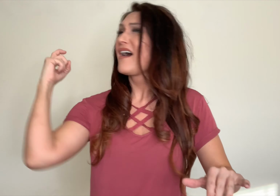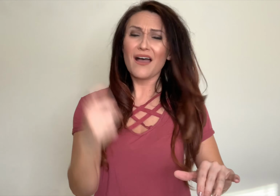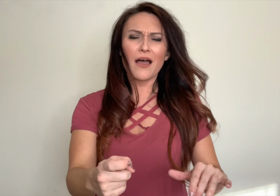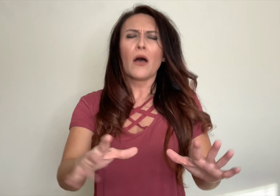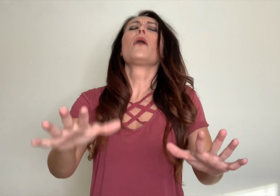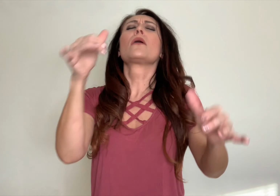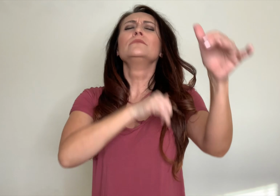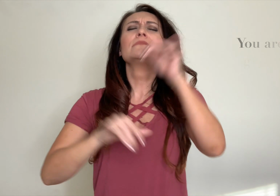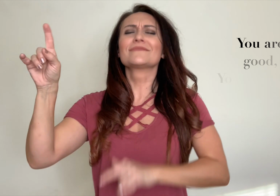deserve. You are